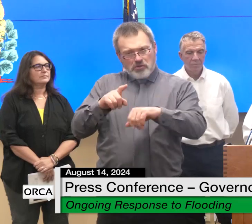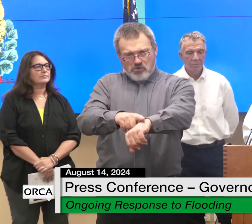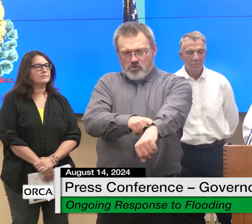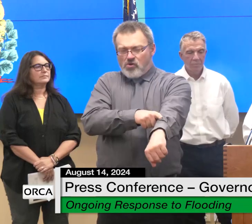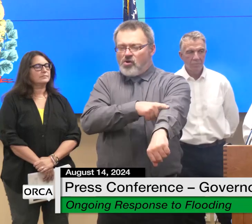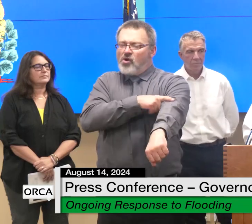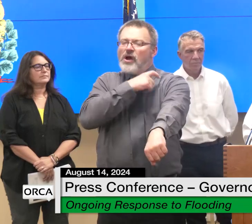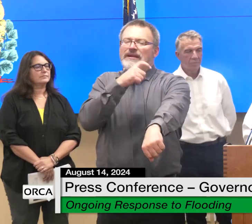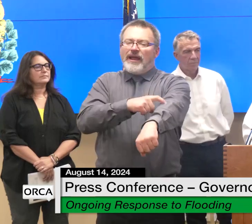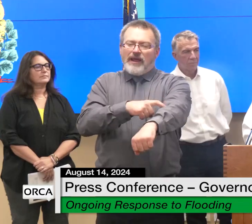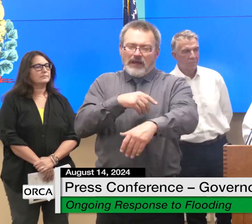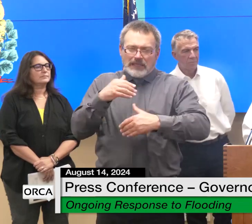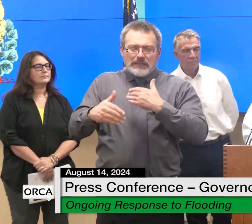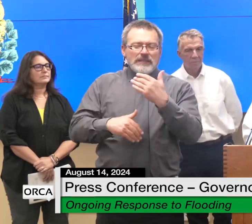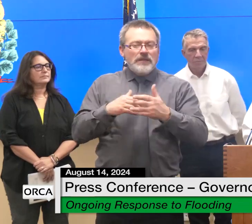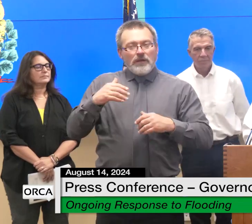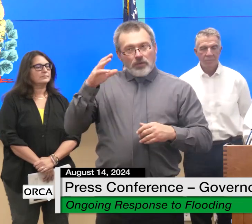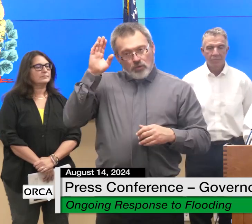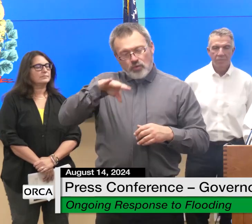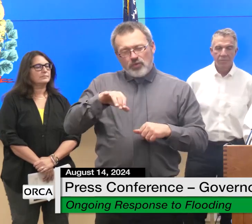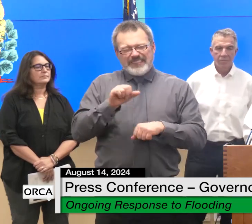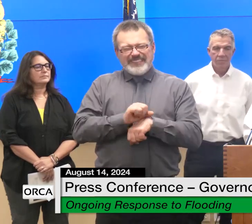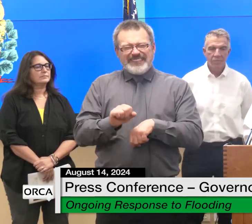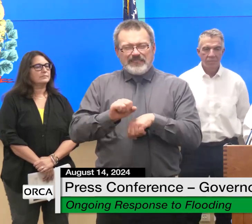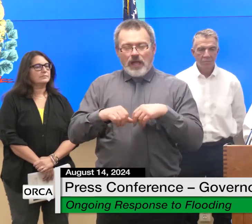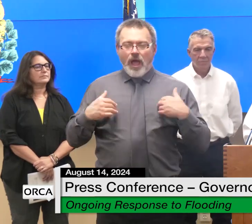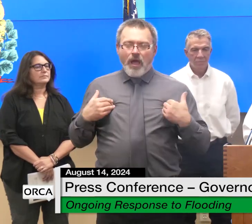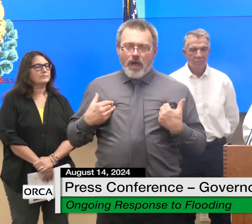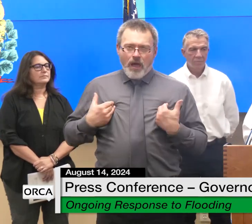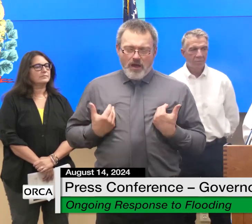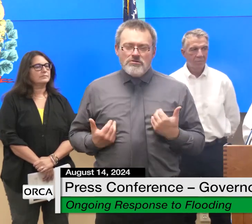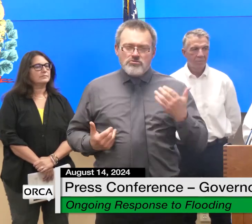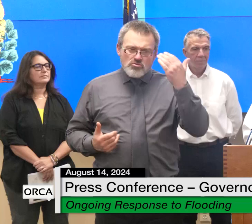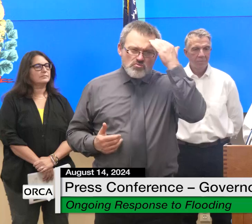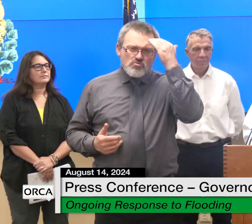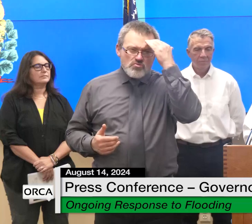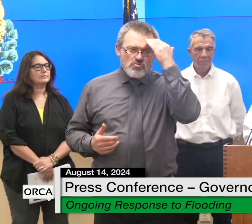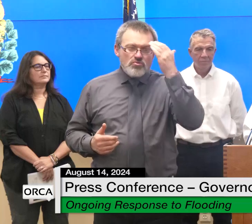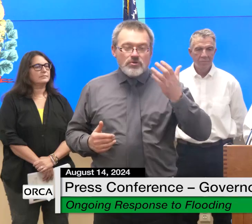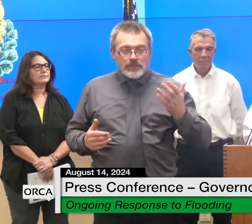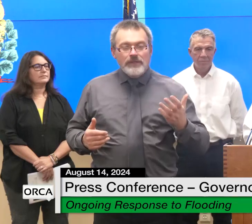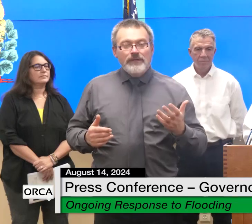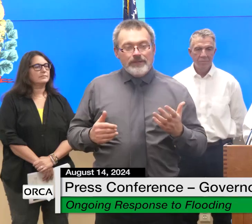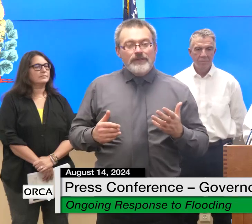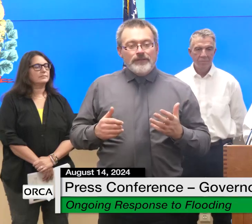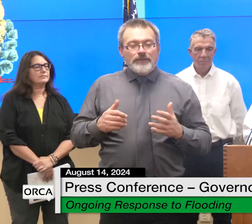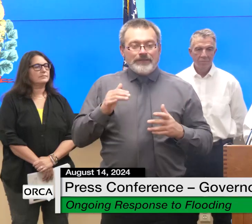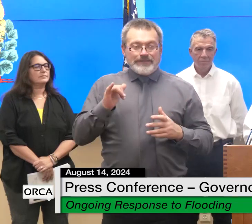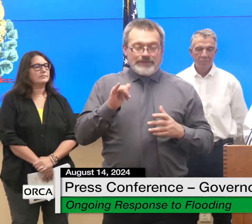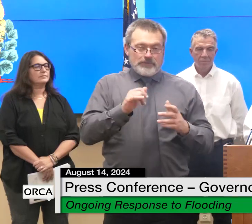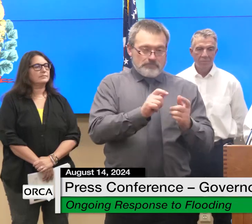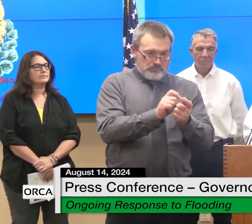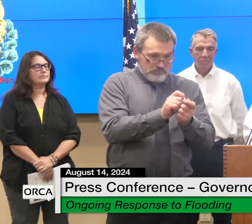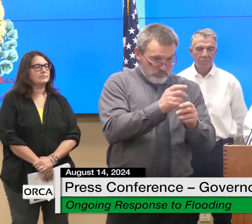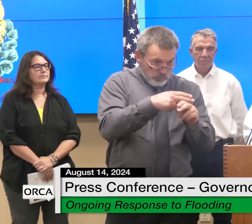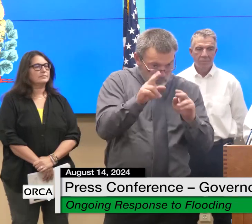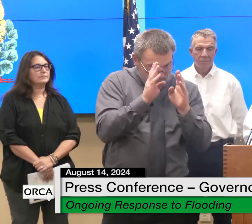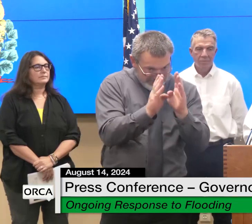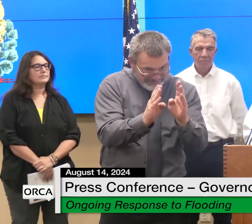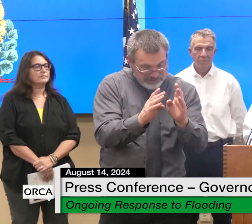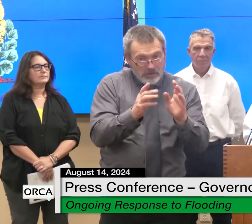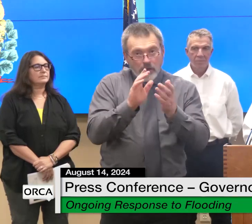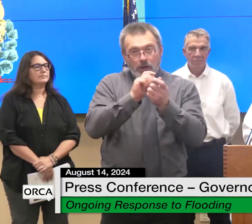tired. As we transition from short-term recovery to long-term recovery, volunteering continues to be a